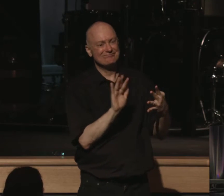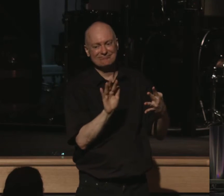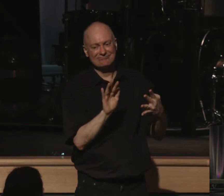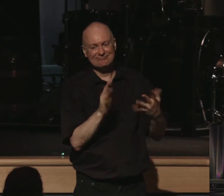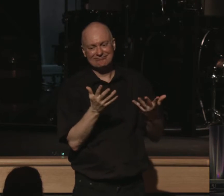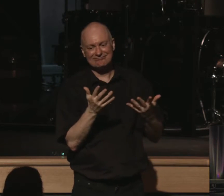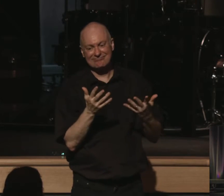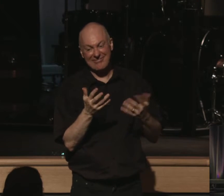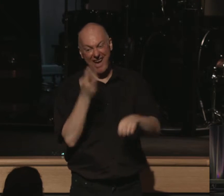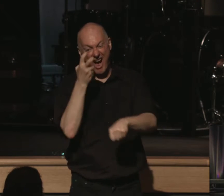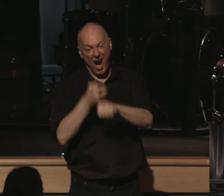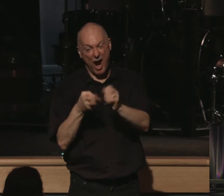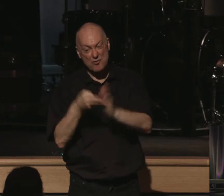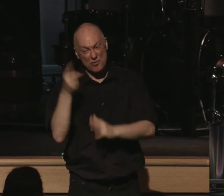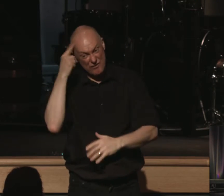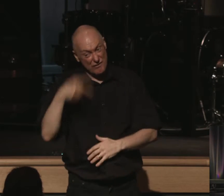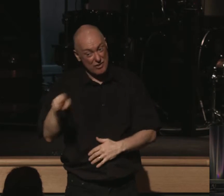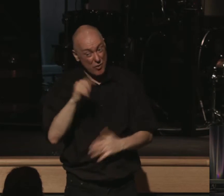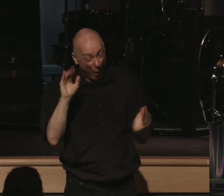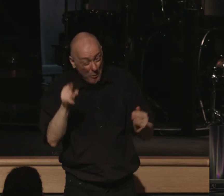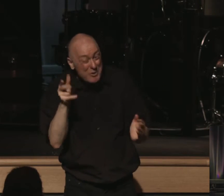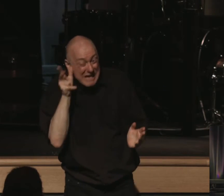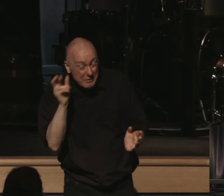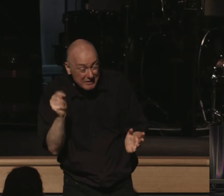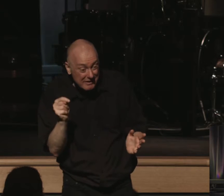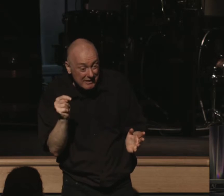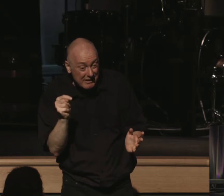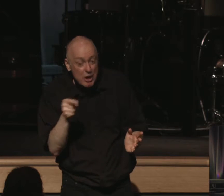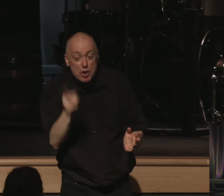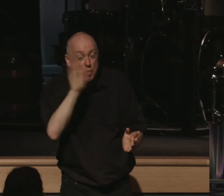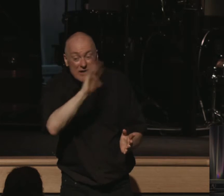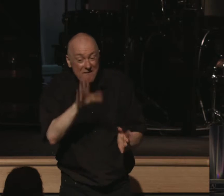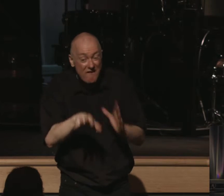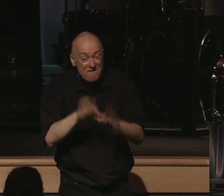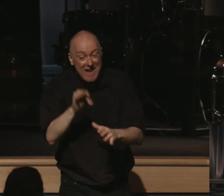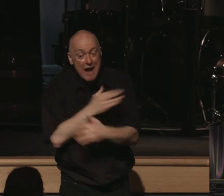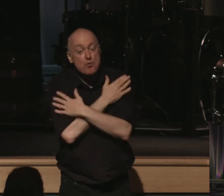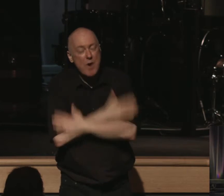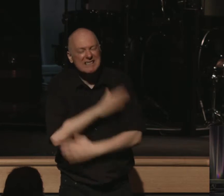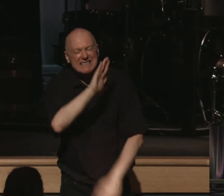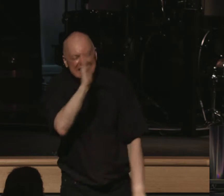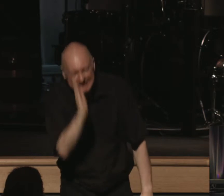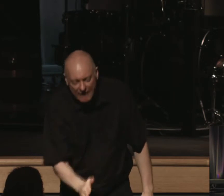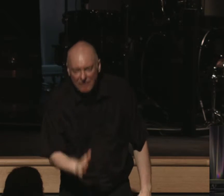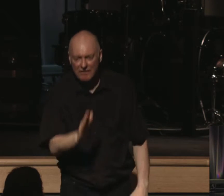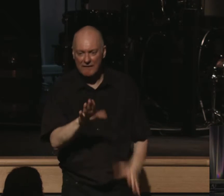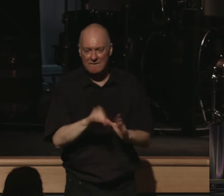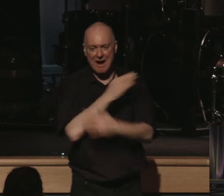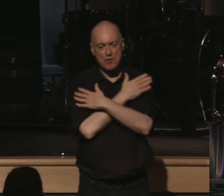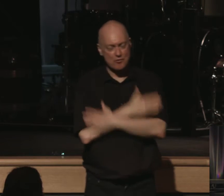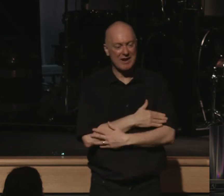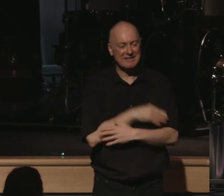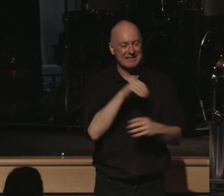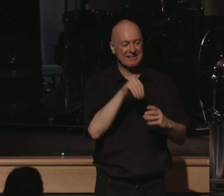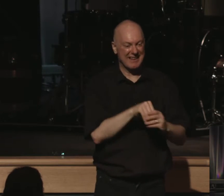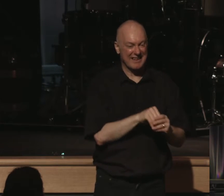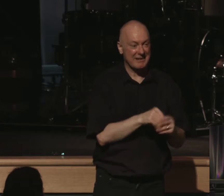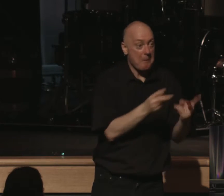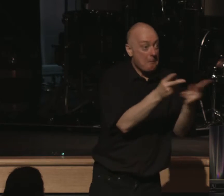I have a harsh truth for you today that I hope you hear and love. You will never find rest. Ever. If you think they're in those places,